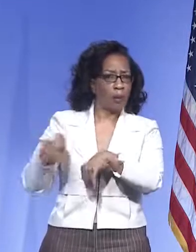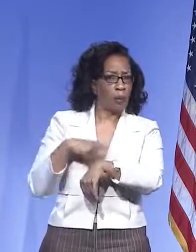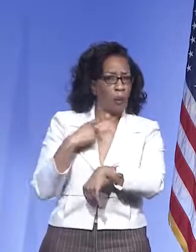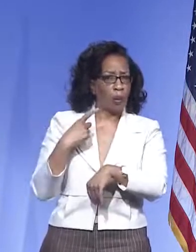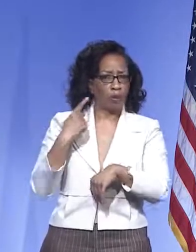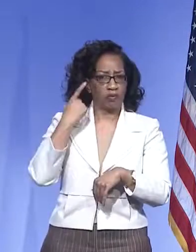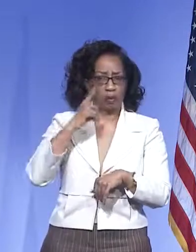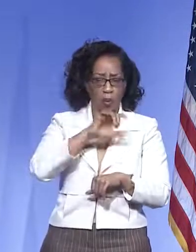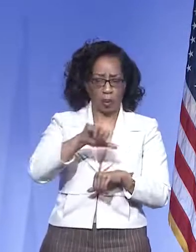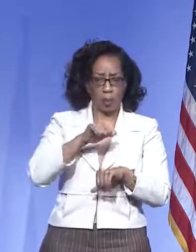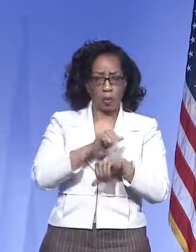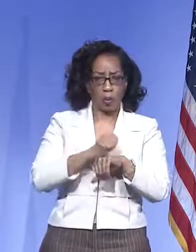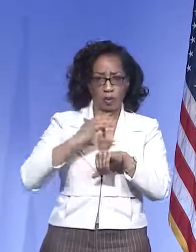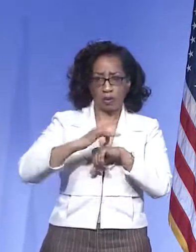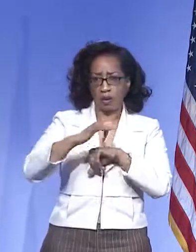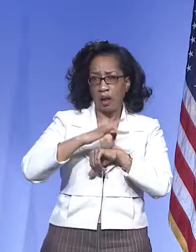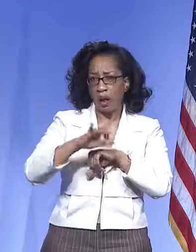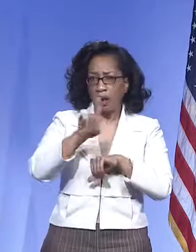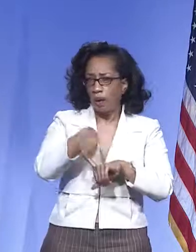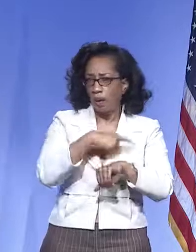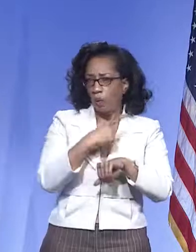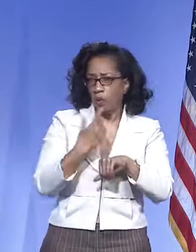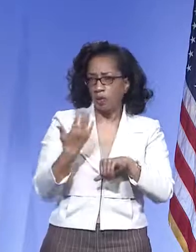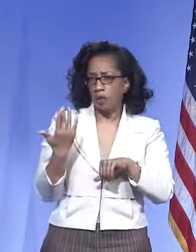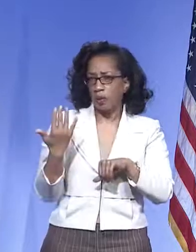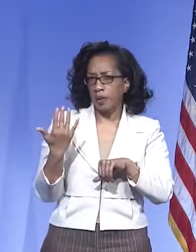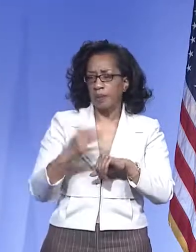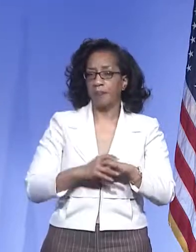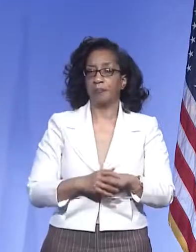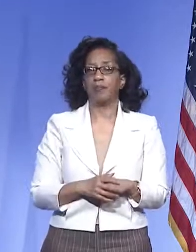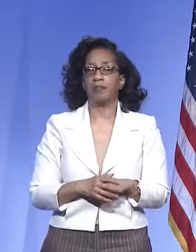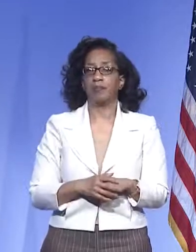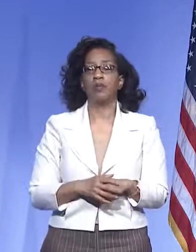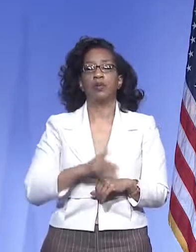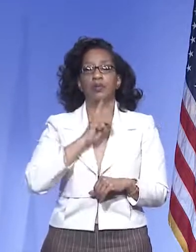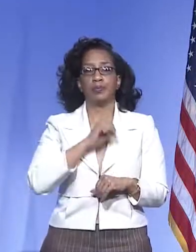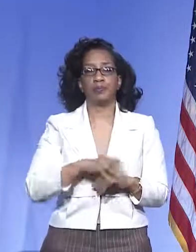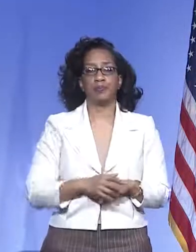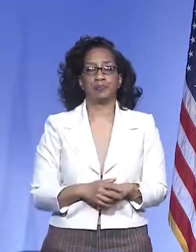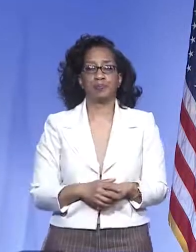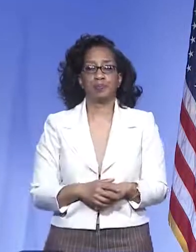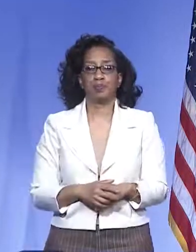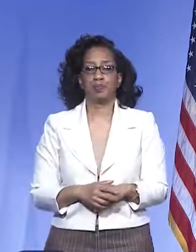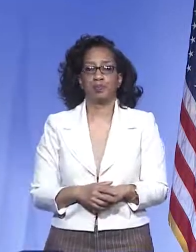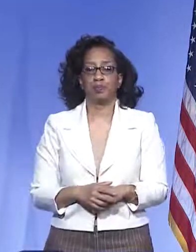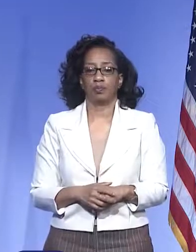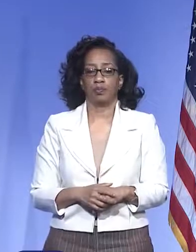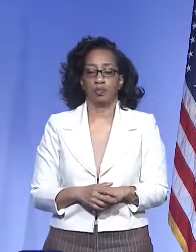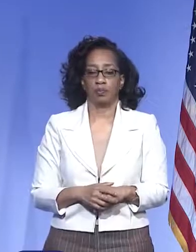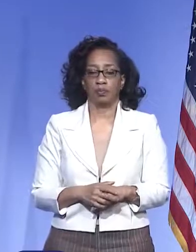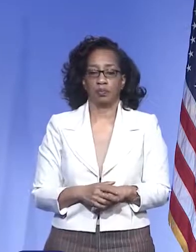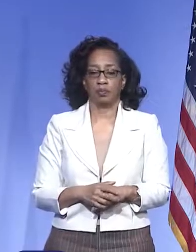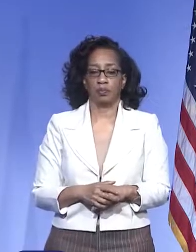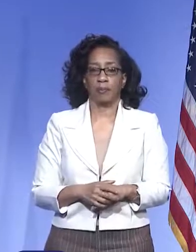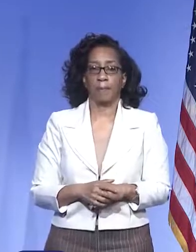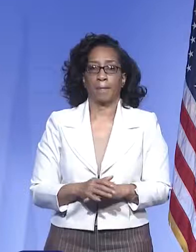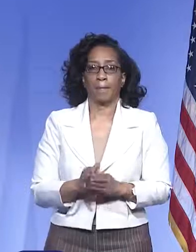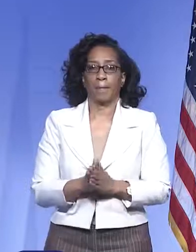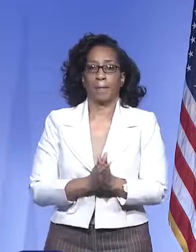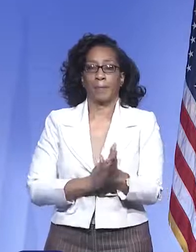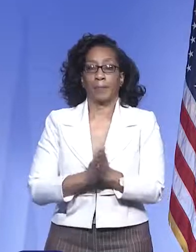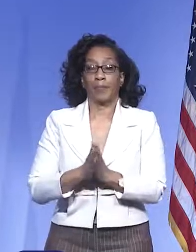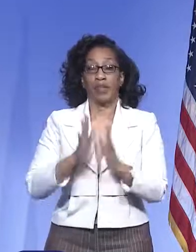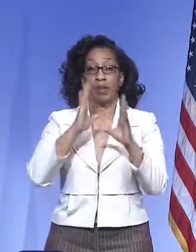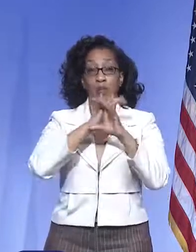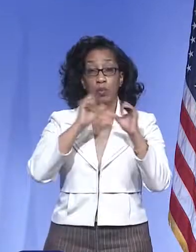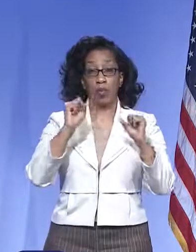for the appointment slots to be filled? And I have a follow-up. Sure. So I will say that the President Biden had said